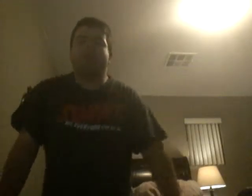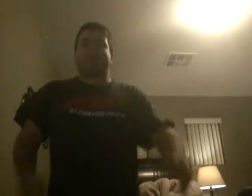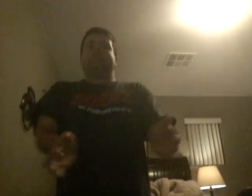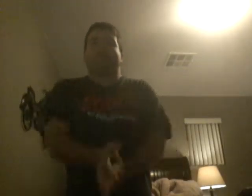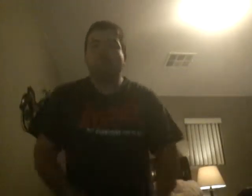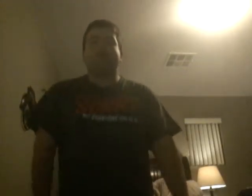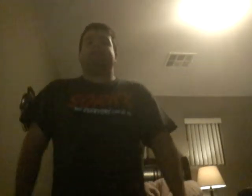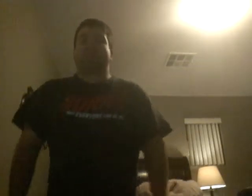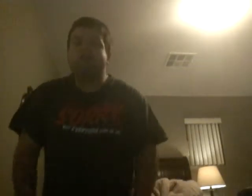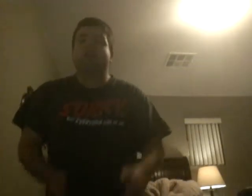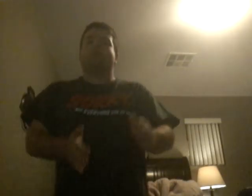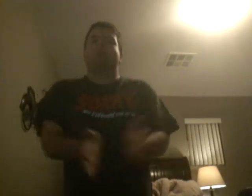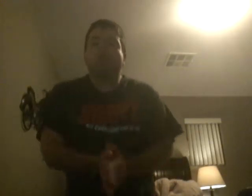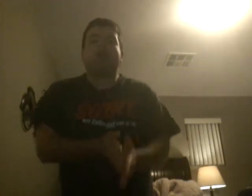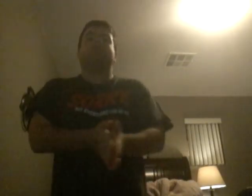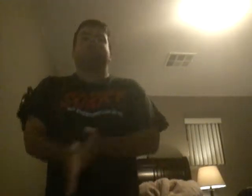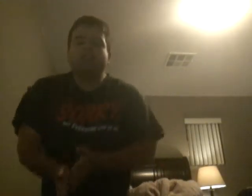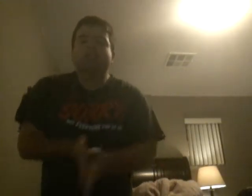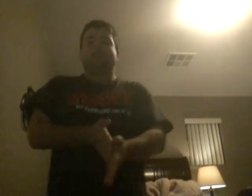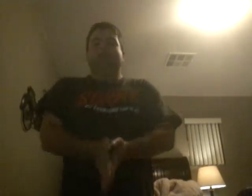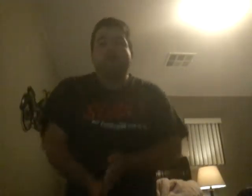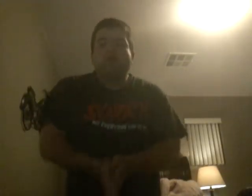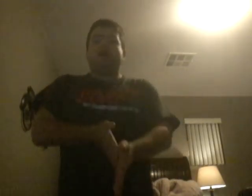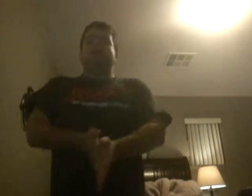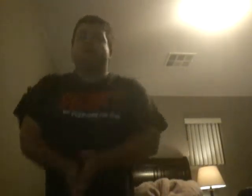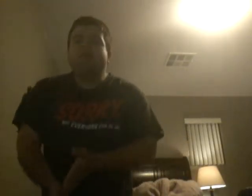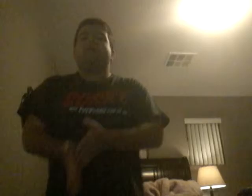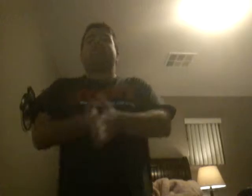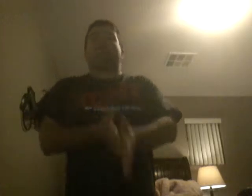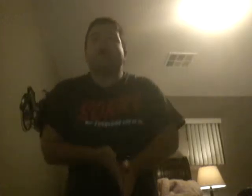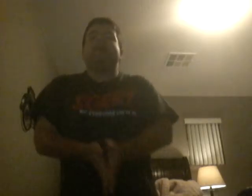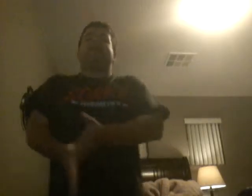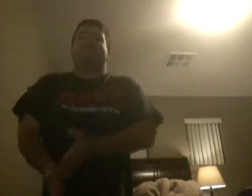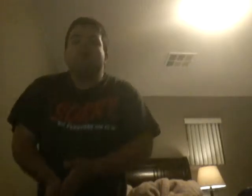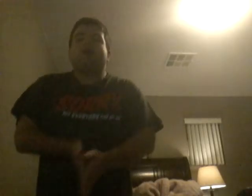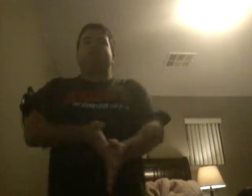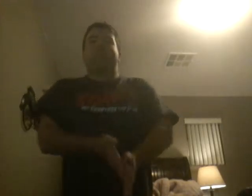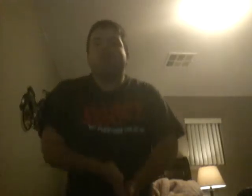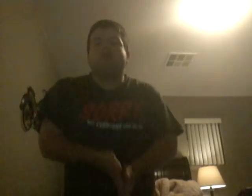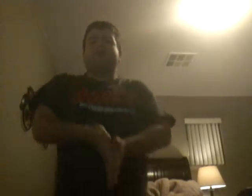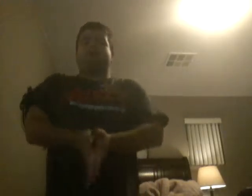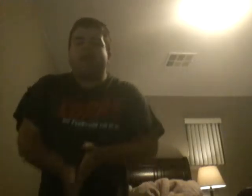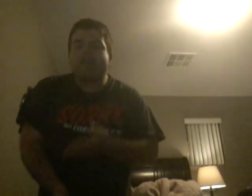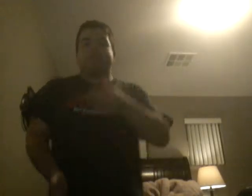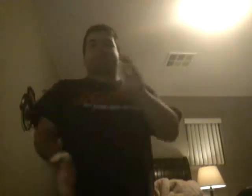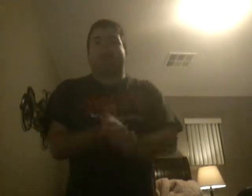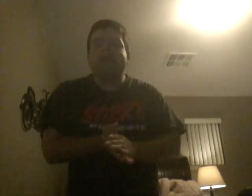I hear the changing the words? What a beautiful wedding. What a beautiful way. Is a